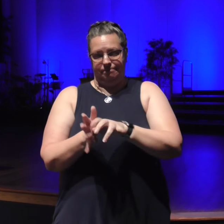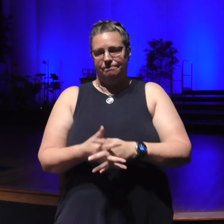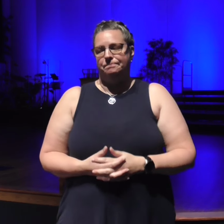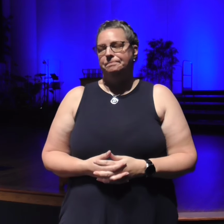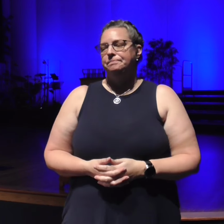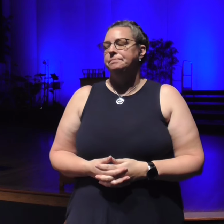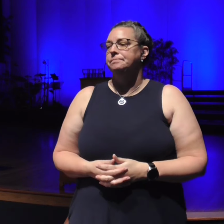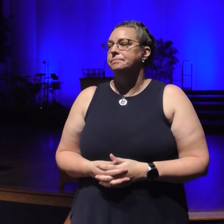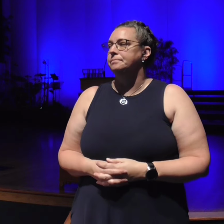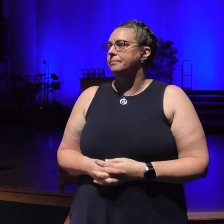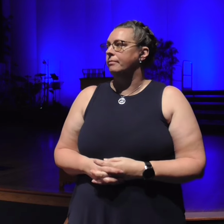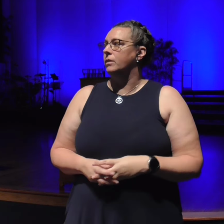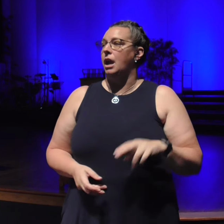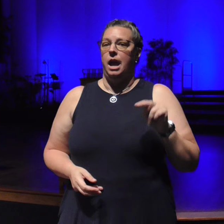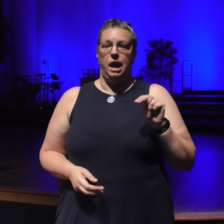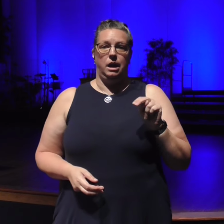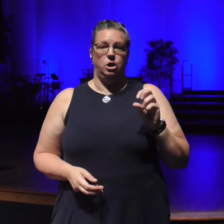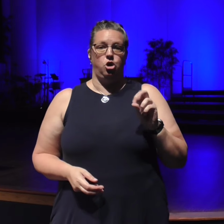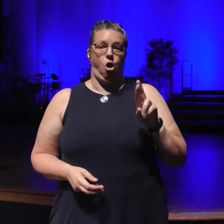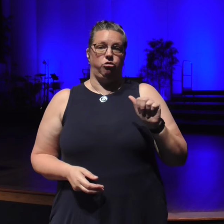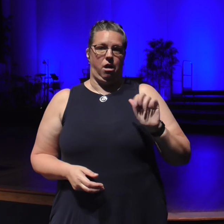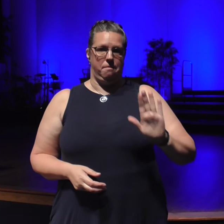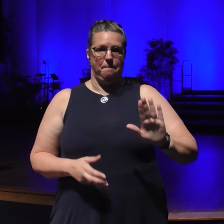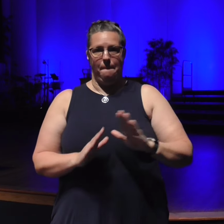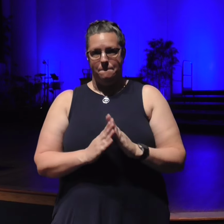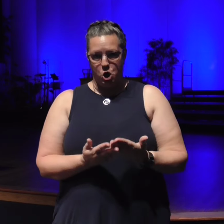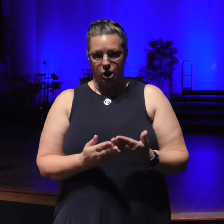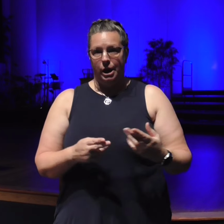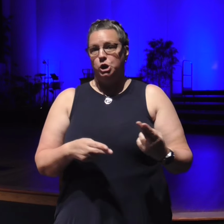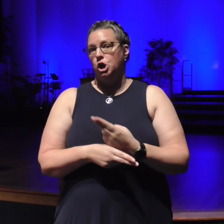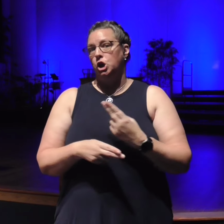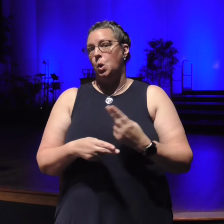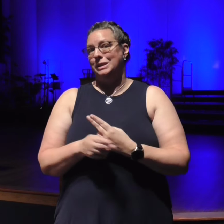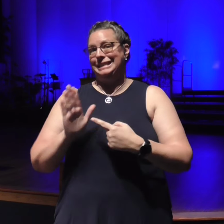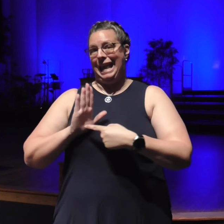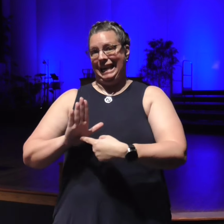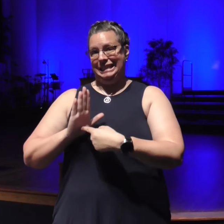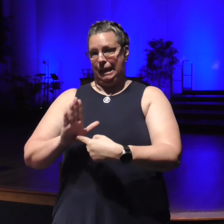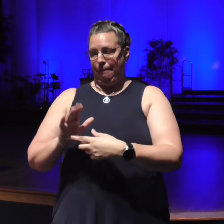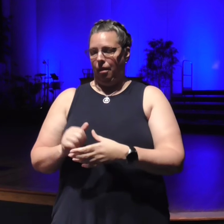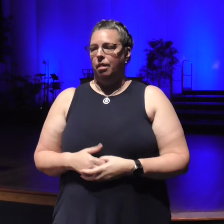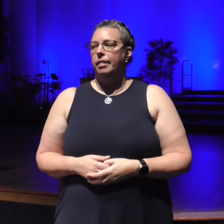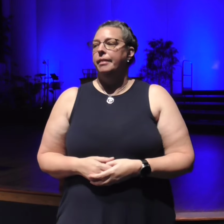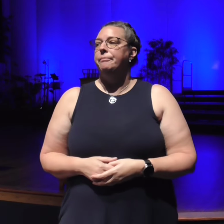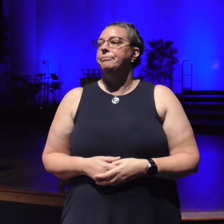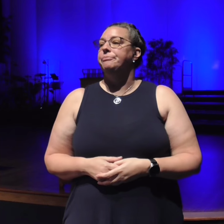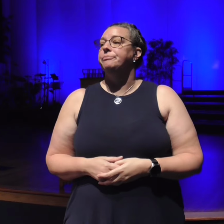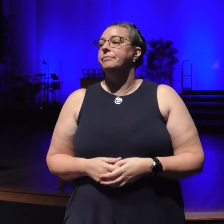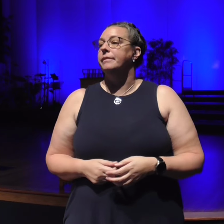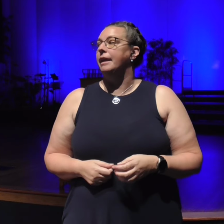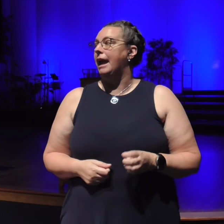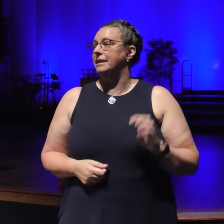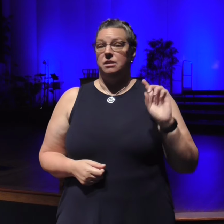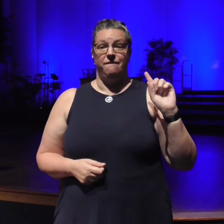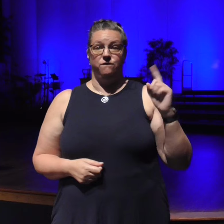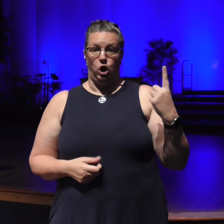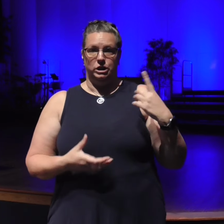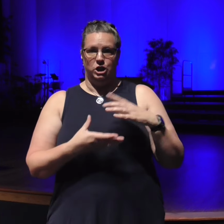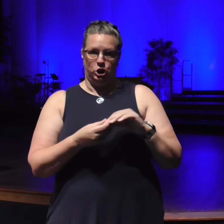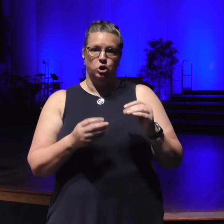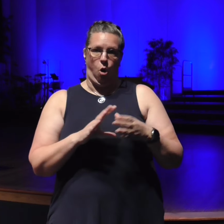In Nora O'Donnell's book, she uses one example, and it is the very first story